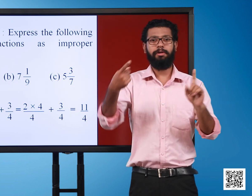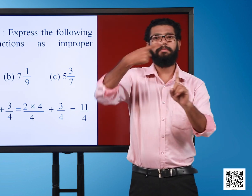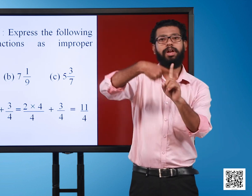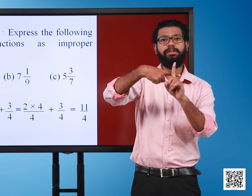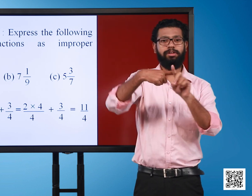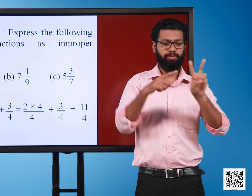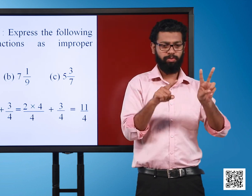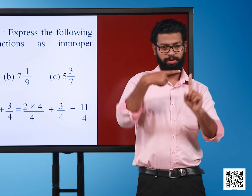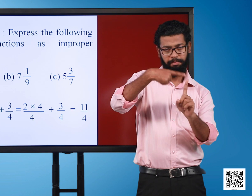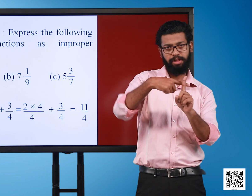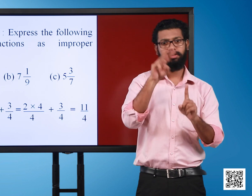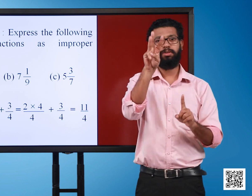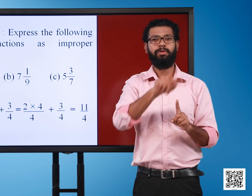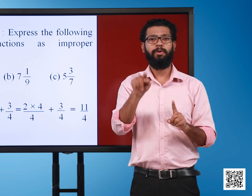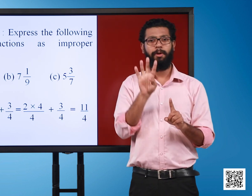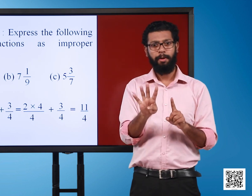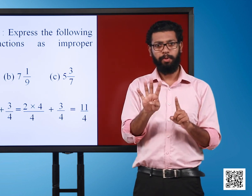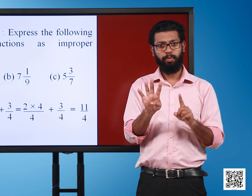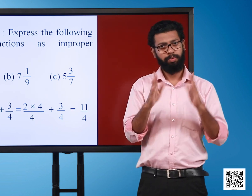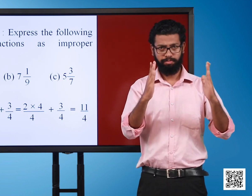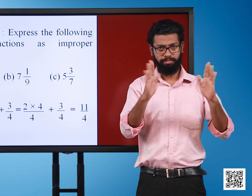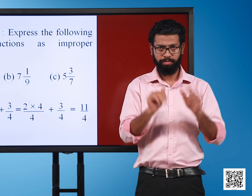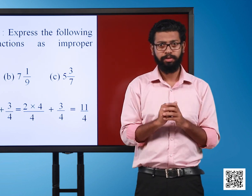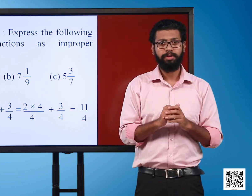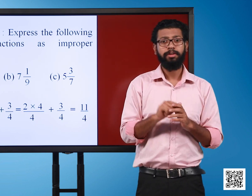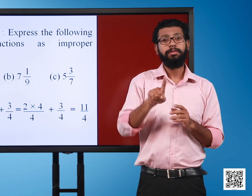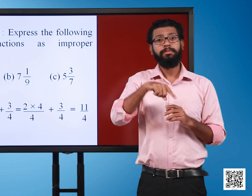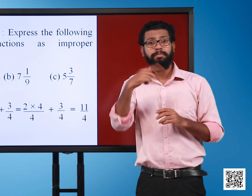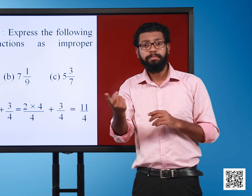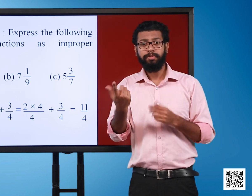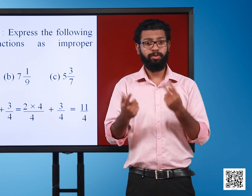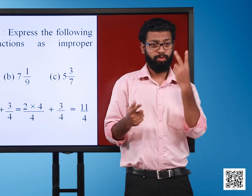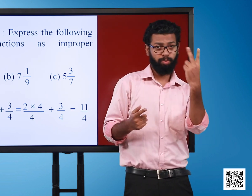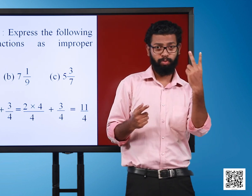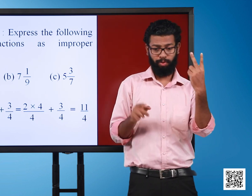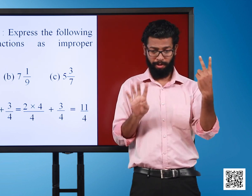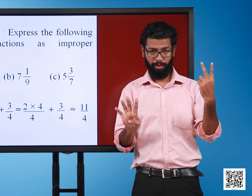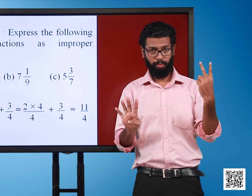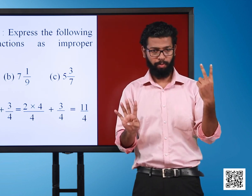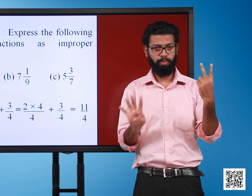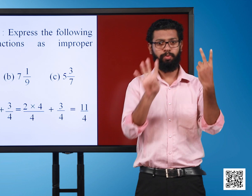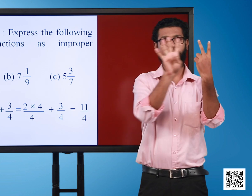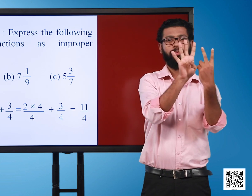2 multiplied by 4 divided by 4 plus 3 upon 4 equal to 11 upon 4.